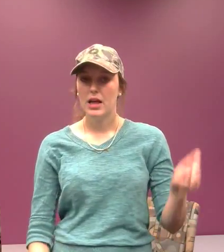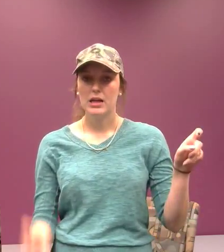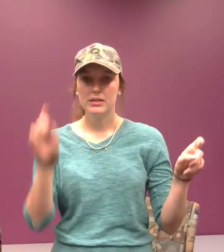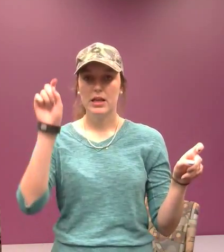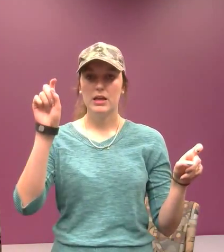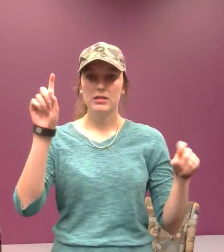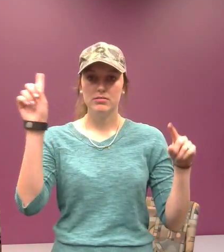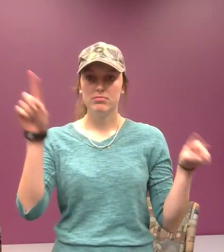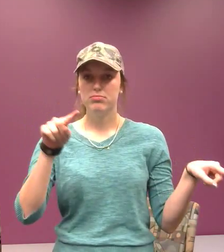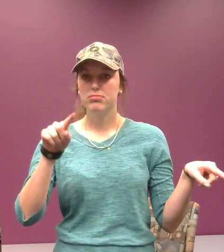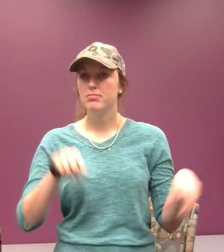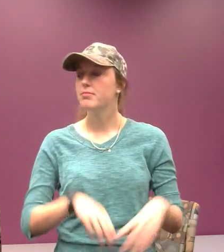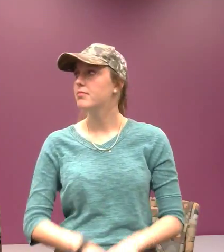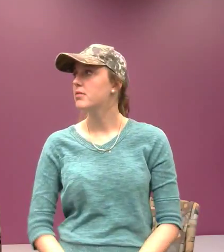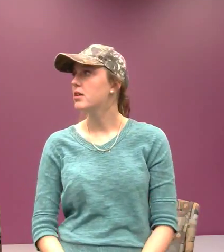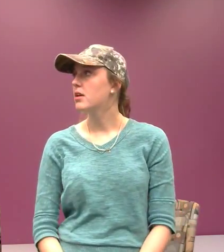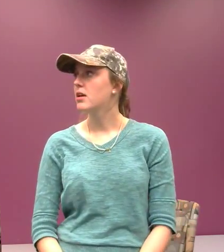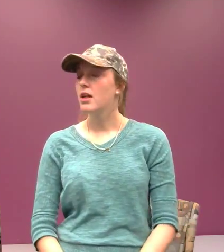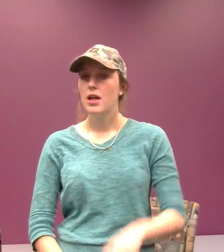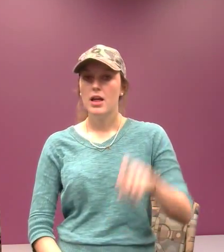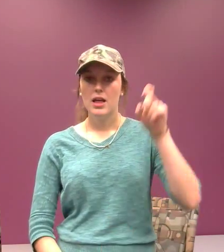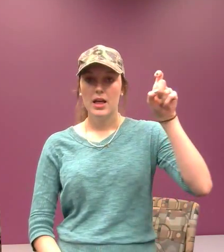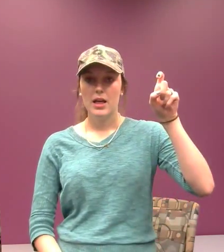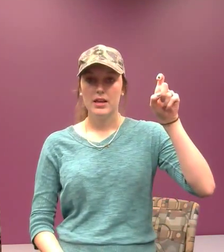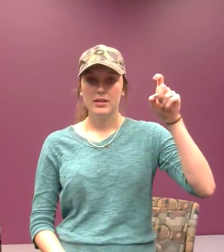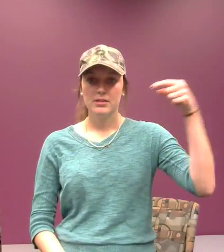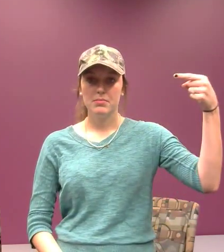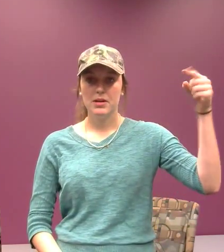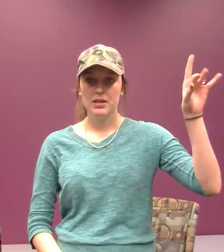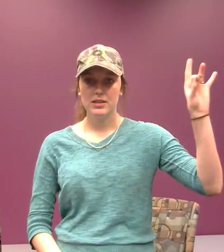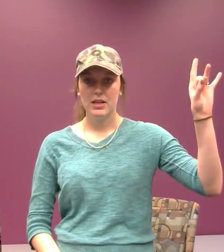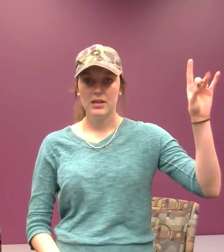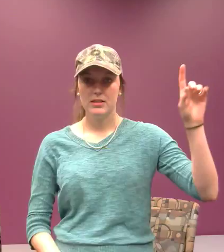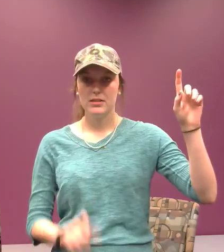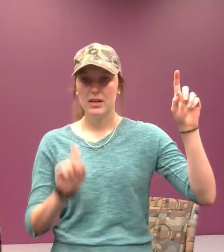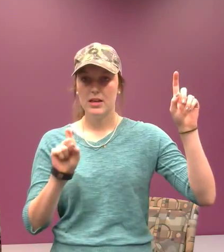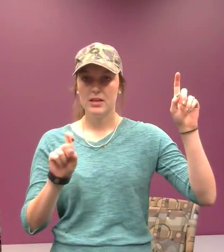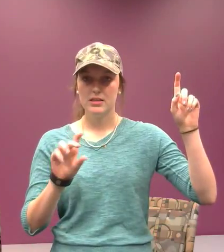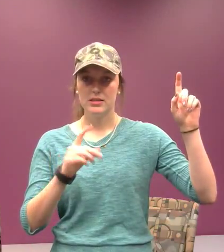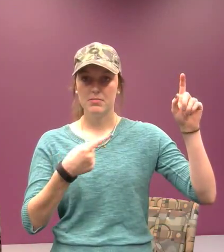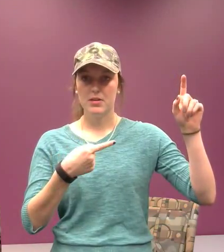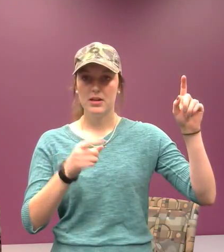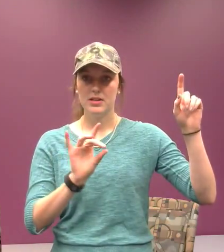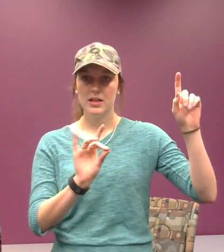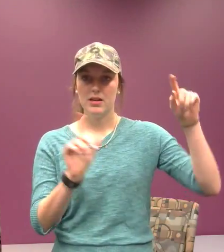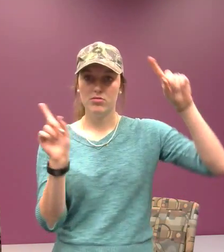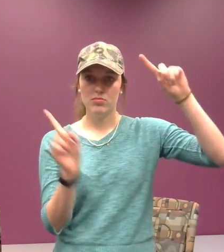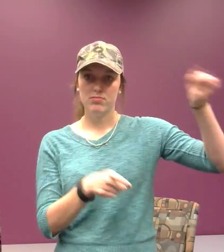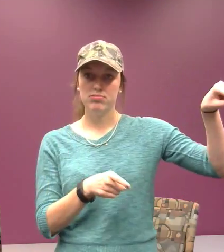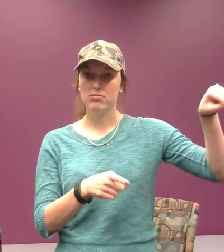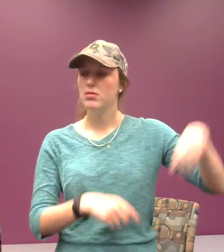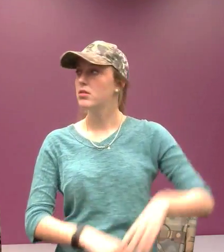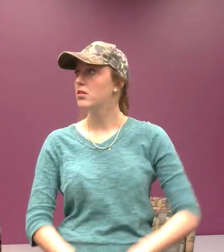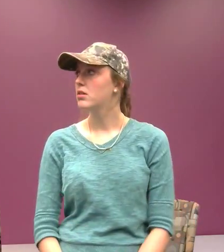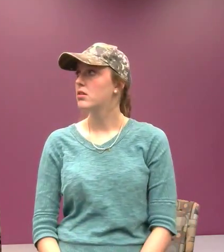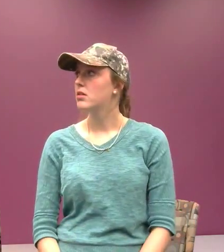X minus 8. X minus 8. So our final answer turns out to be x plus